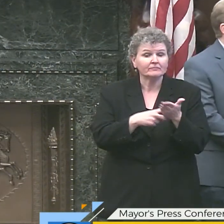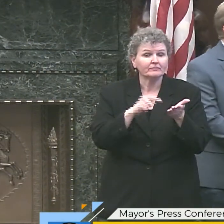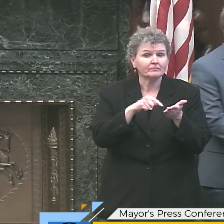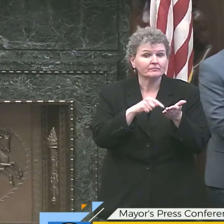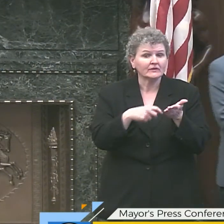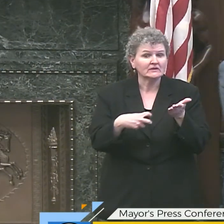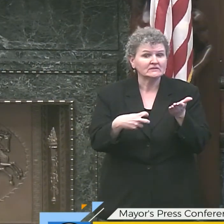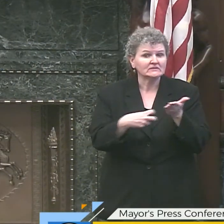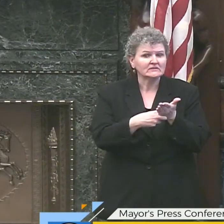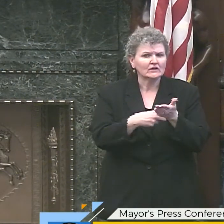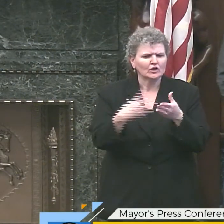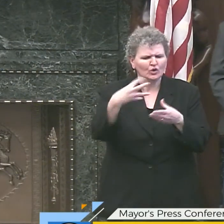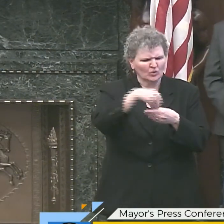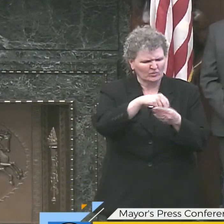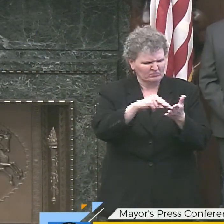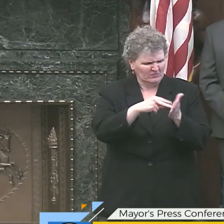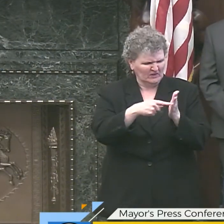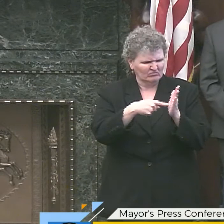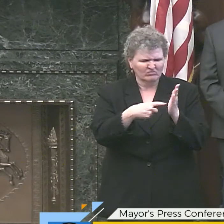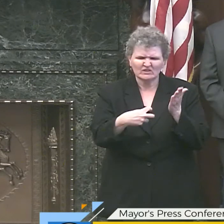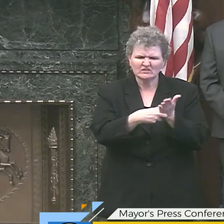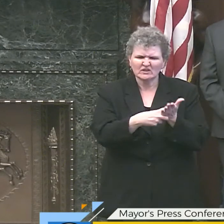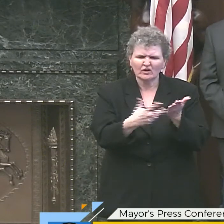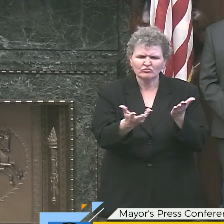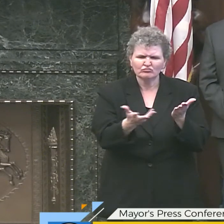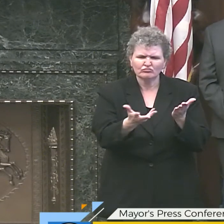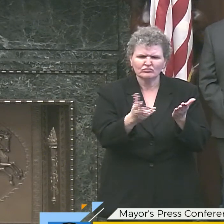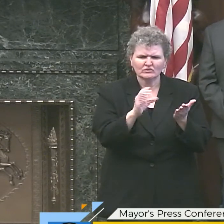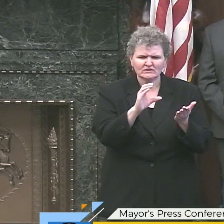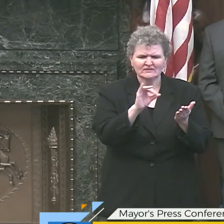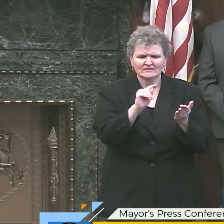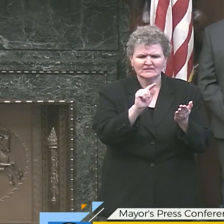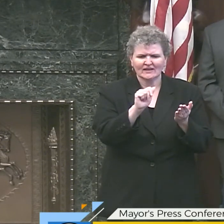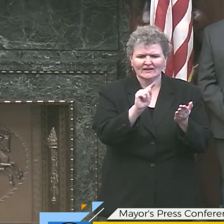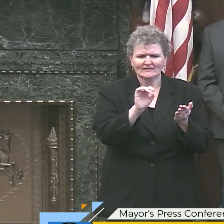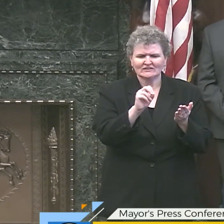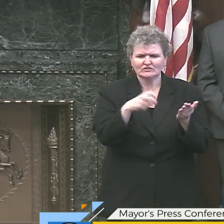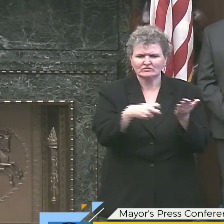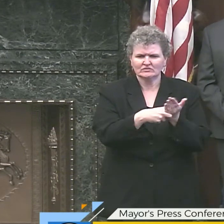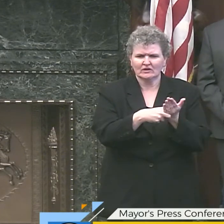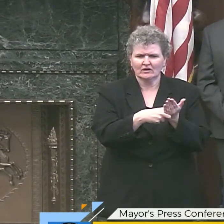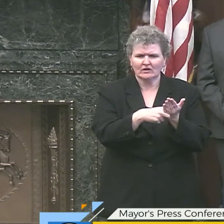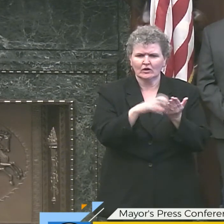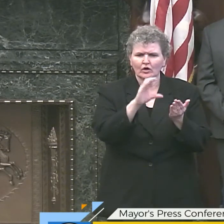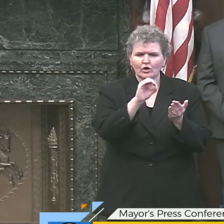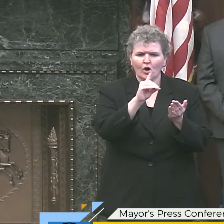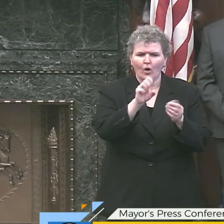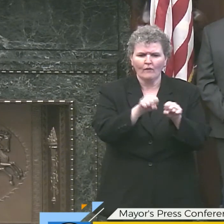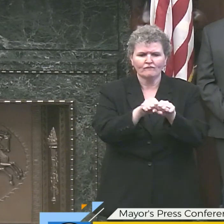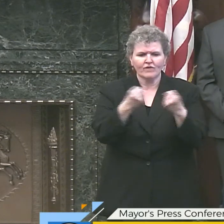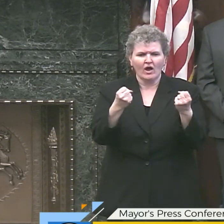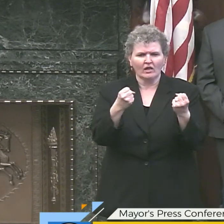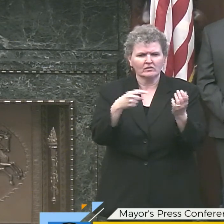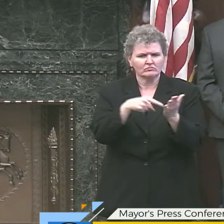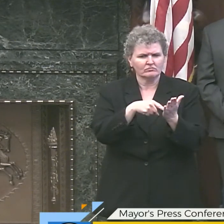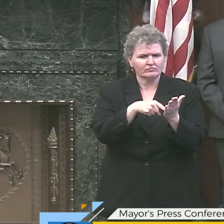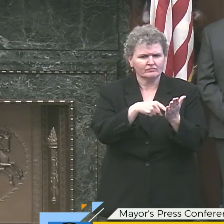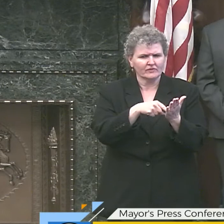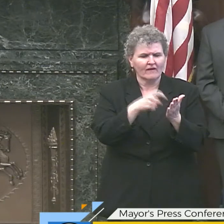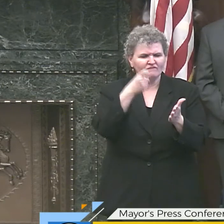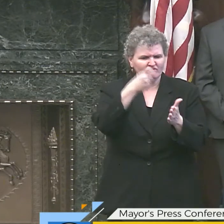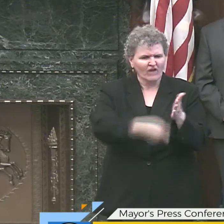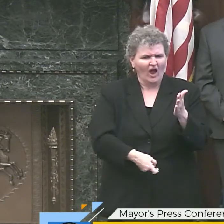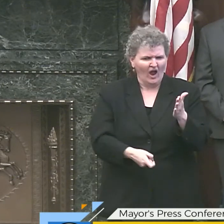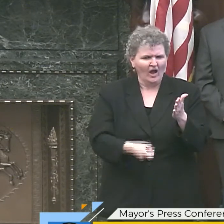entail? So they are code violation notices, which carry a fine, and in this case,